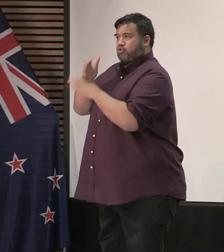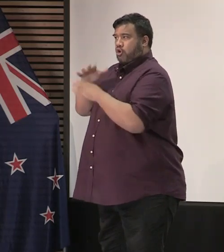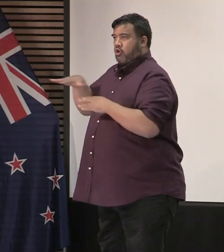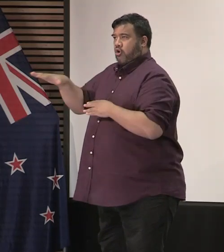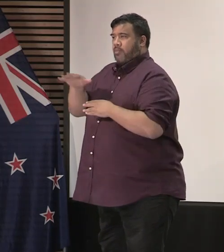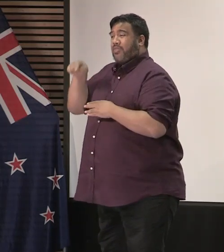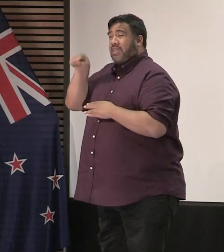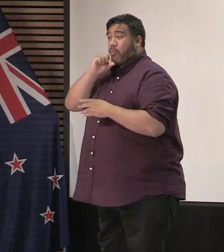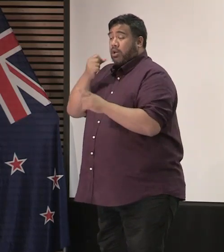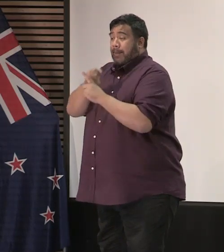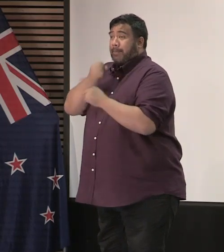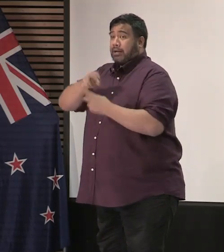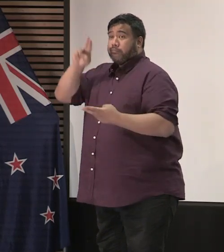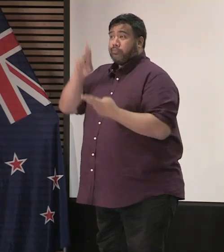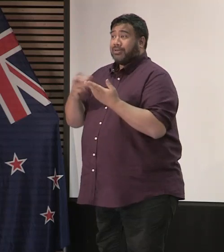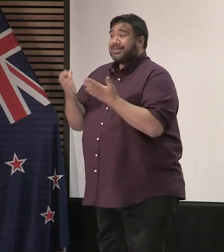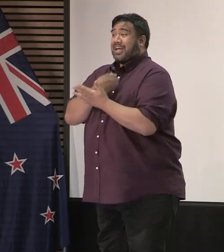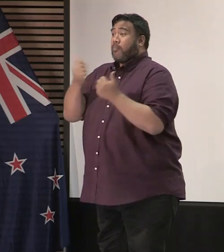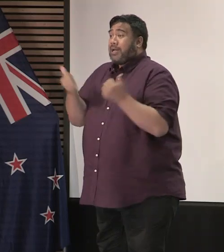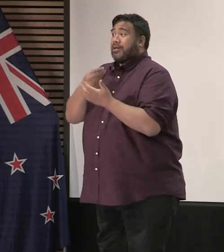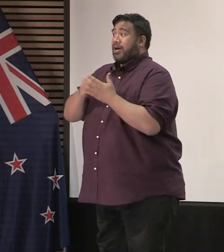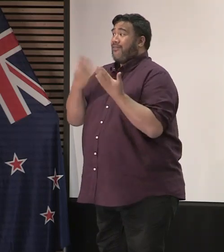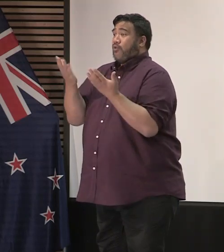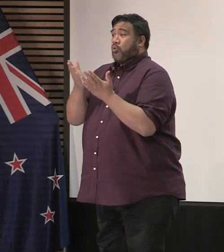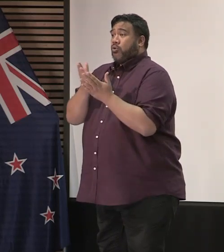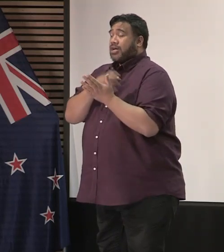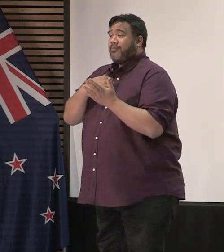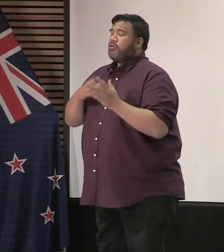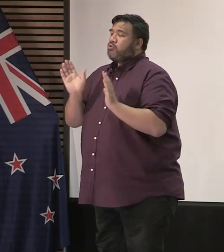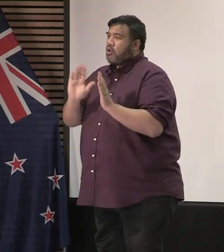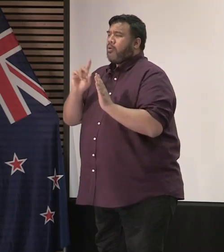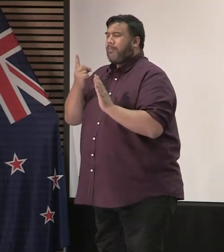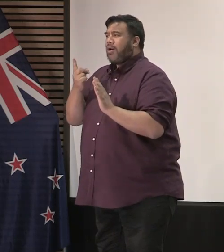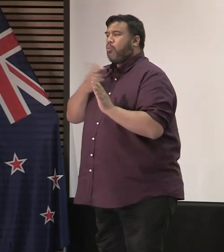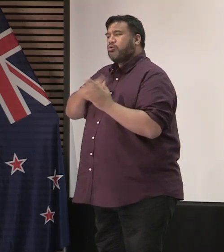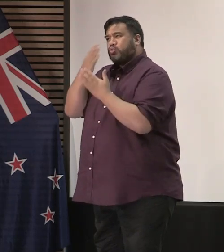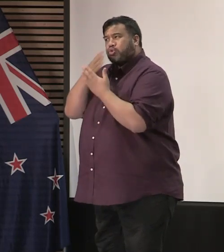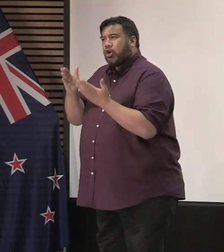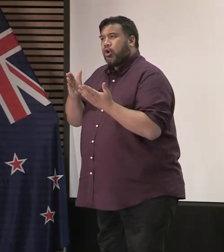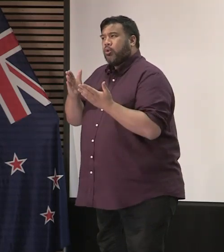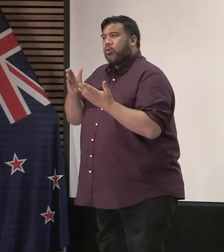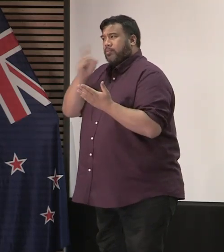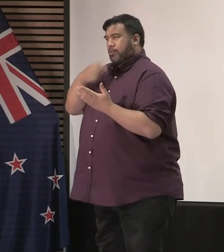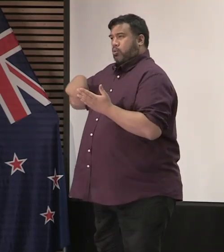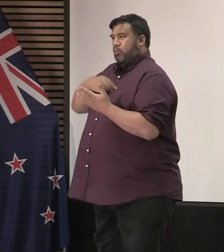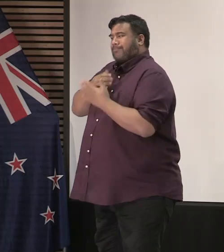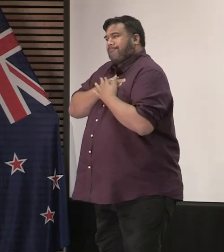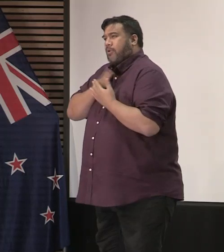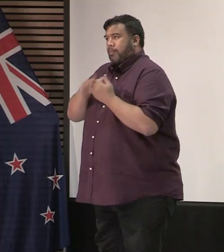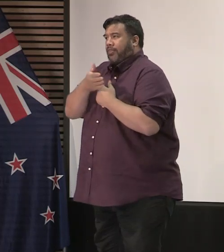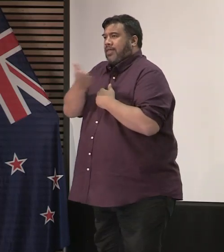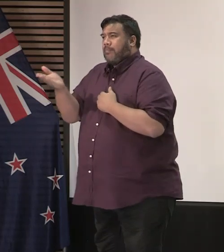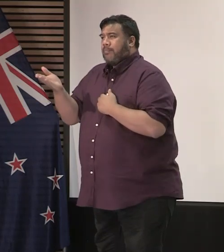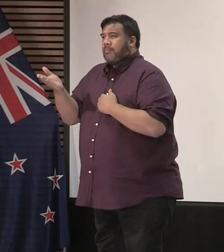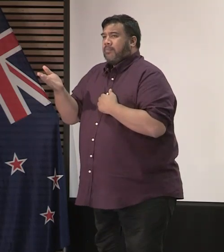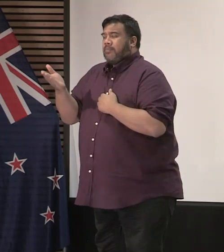us it was about leadership. A lot of people are taking a huge hit right now. I do not want the people who feel that to be the people on the front line, our